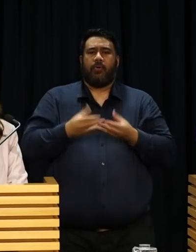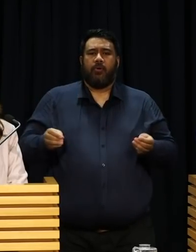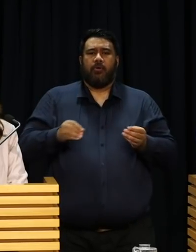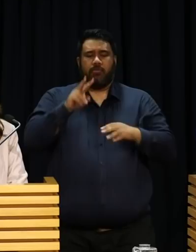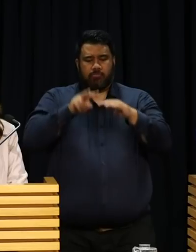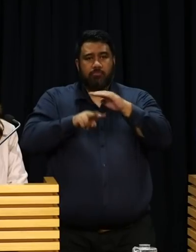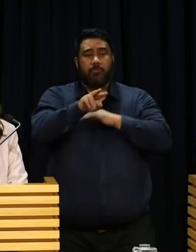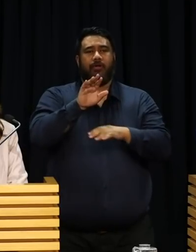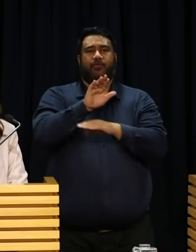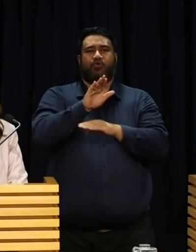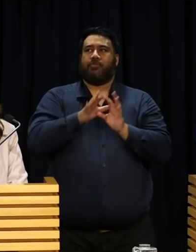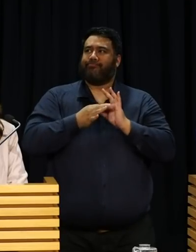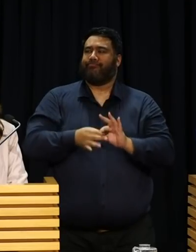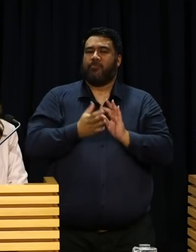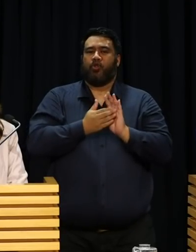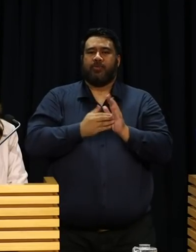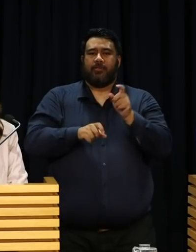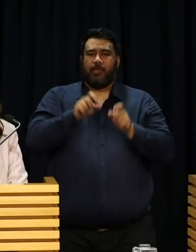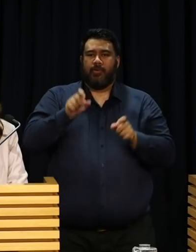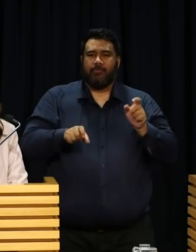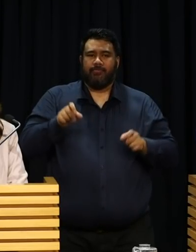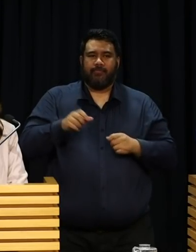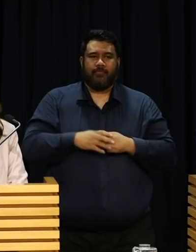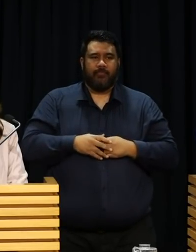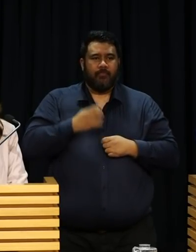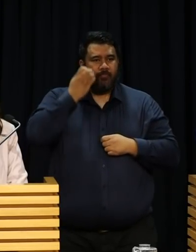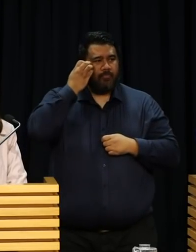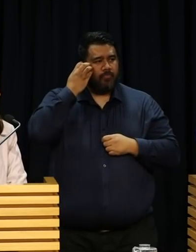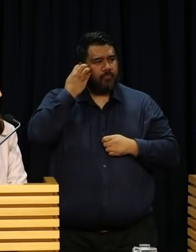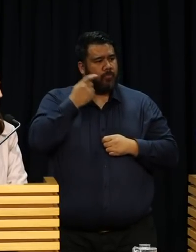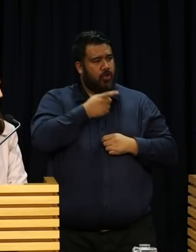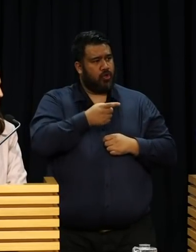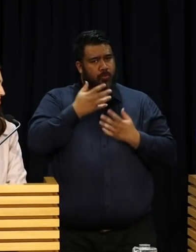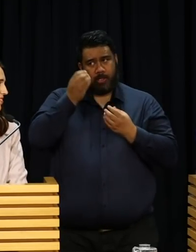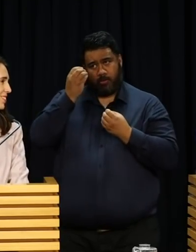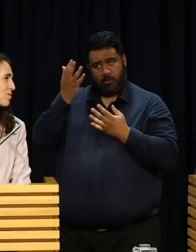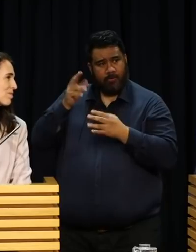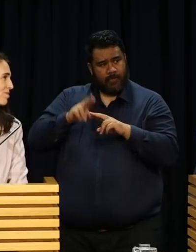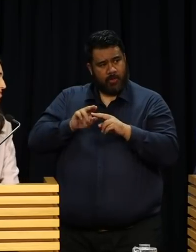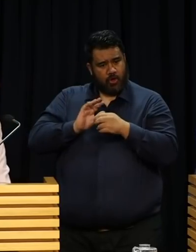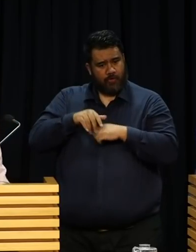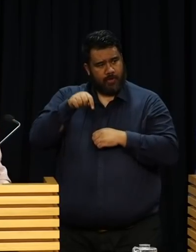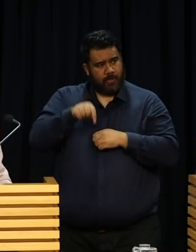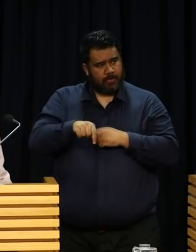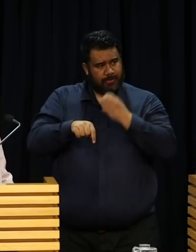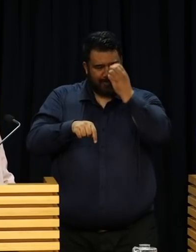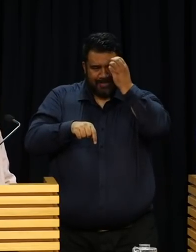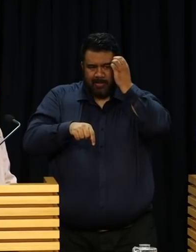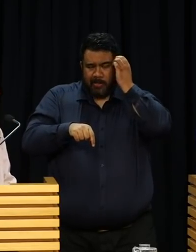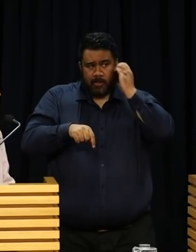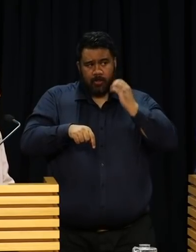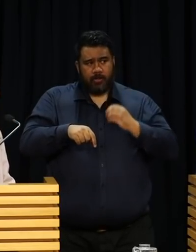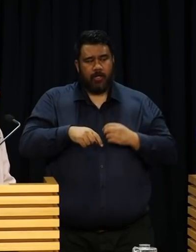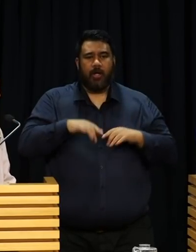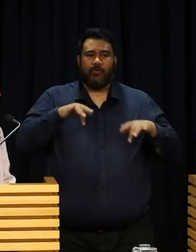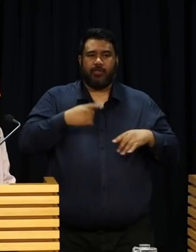the future as peoples of Aotearoa. Did you get to share the news with your dad, or is he learning now? I haven't told